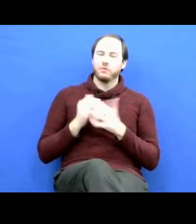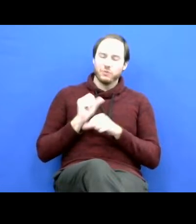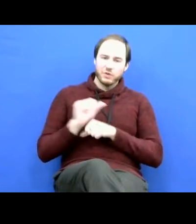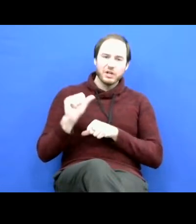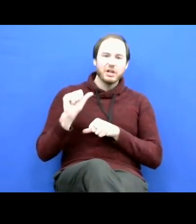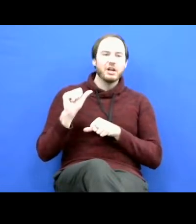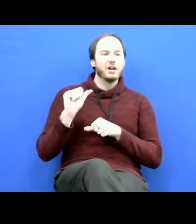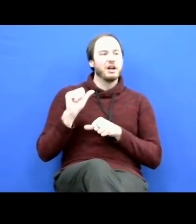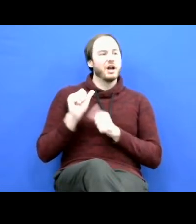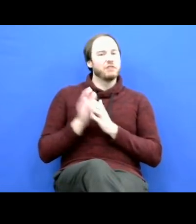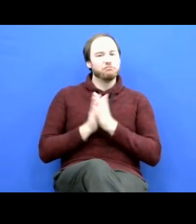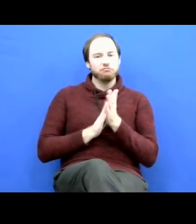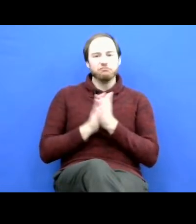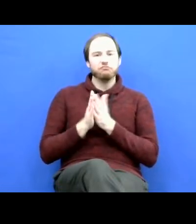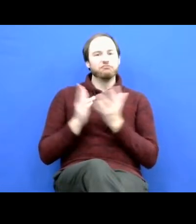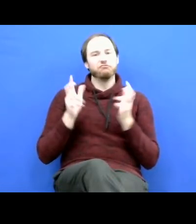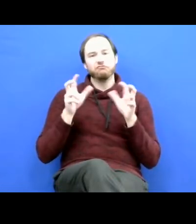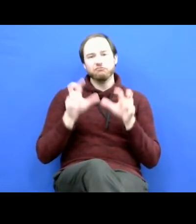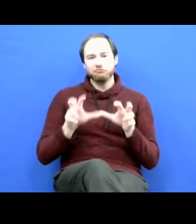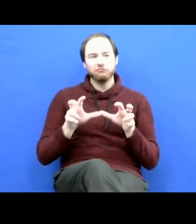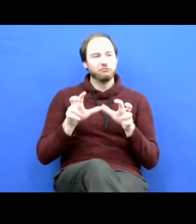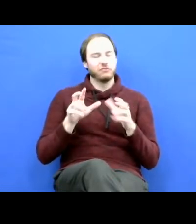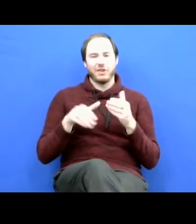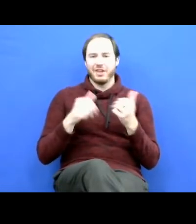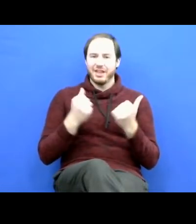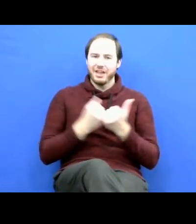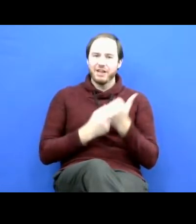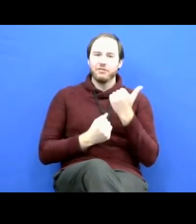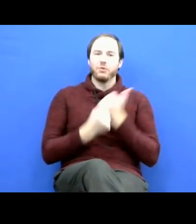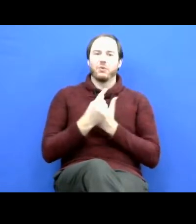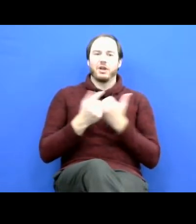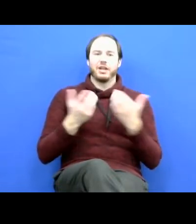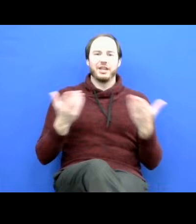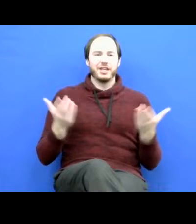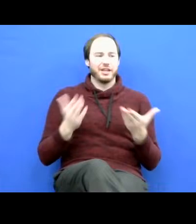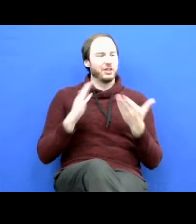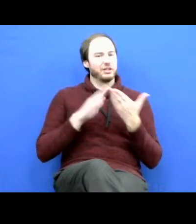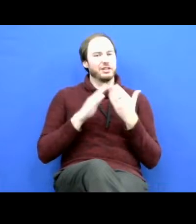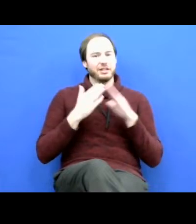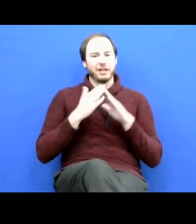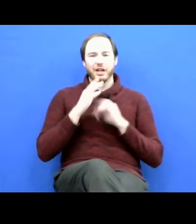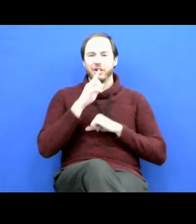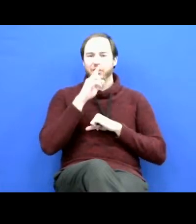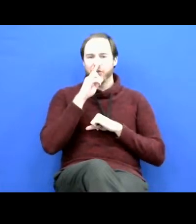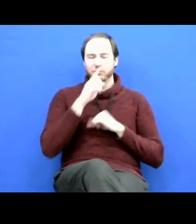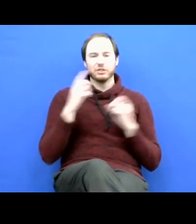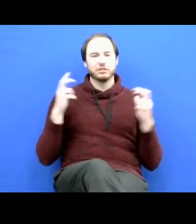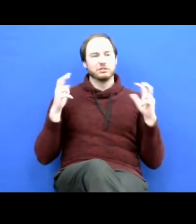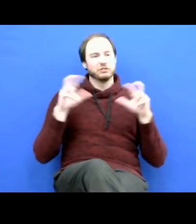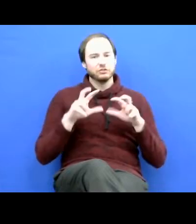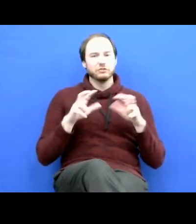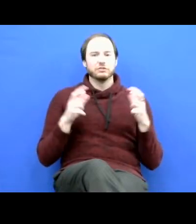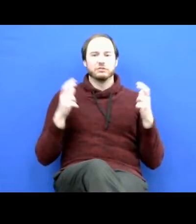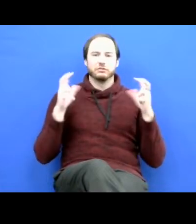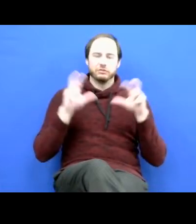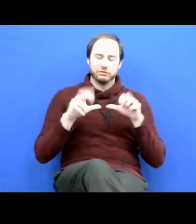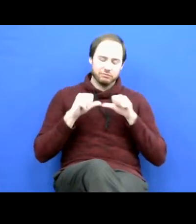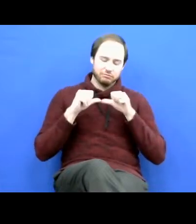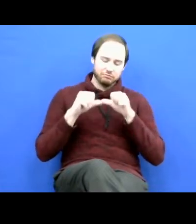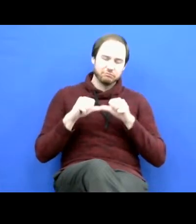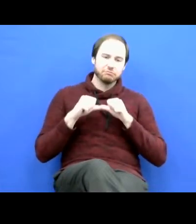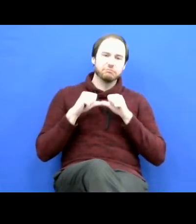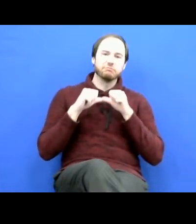work and effort that employees here in the town put into keeping everything going